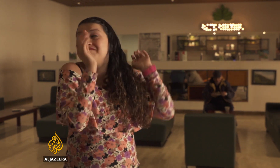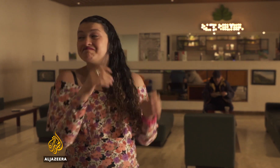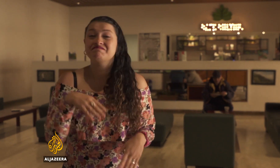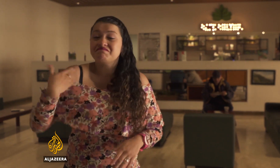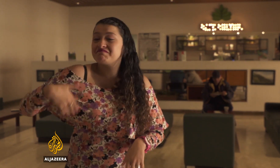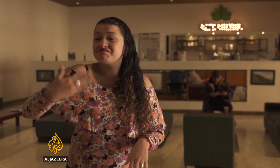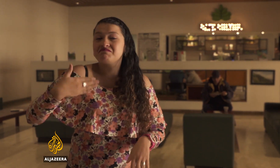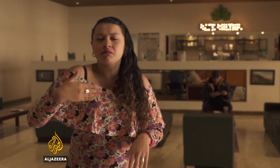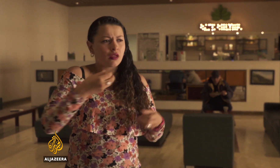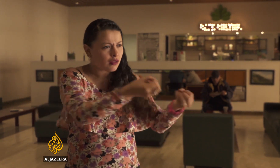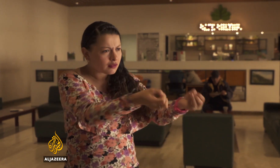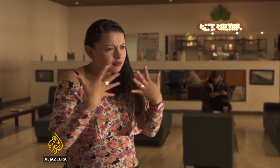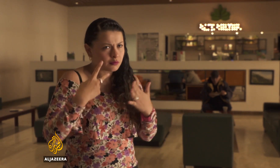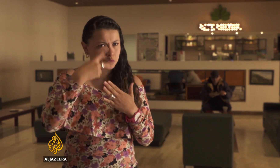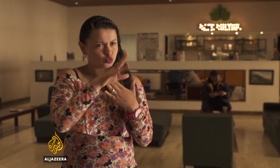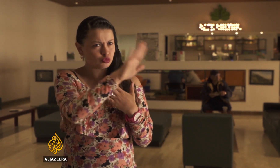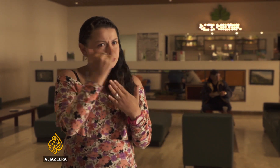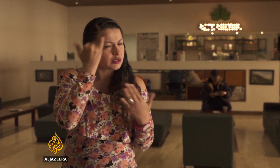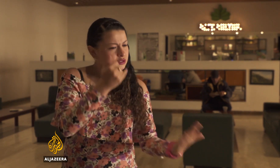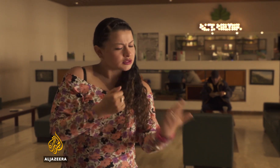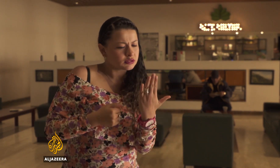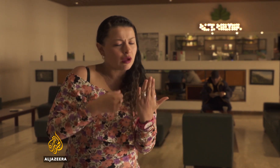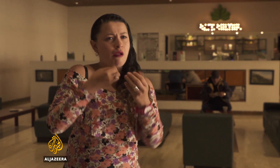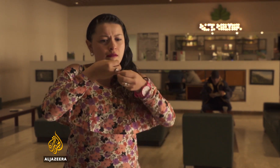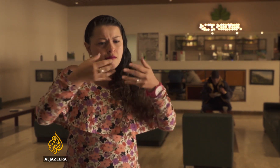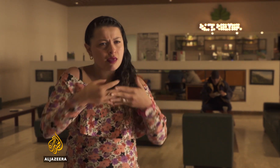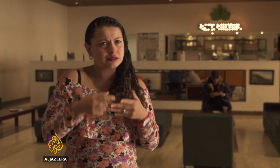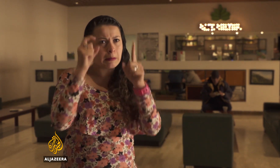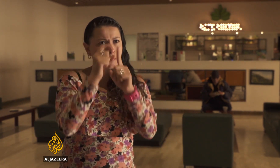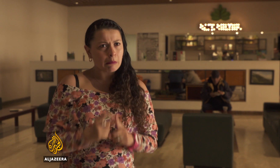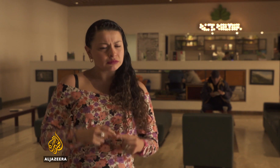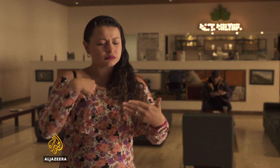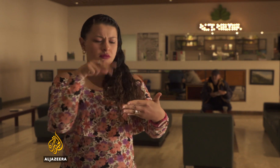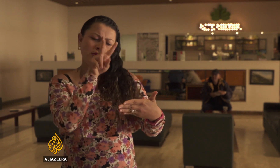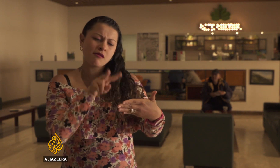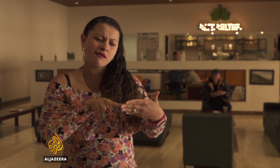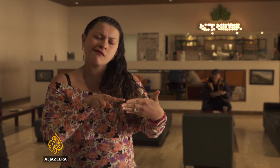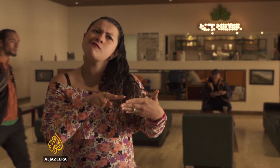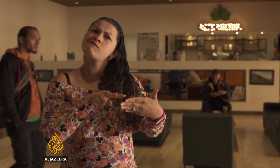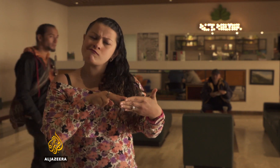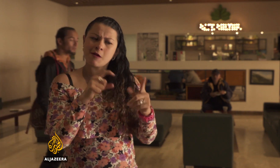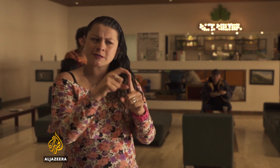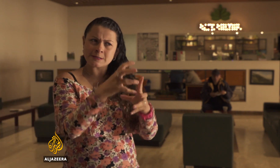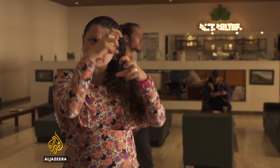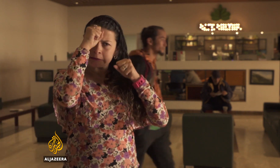Now I'm able to read the text, get and understand many terms. I'm able to connect concepts. I'm included in the conversation.